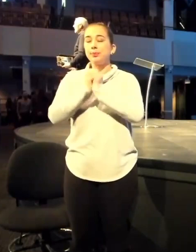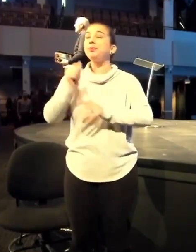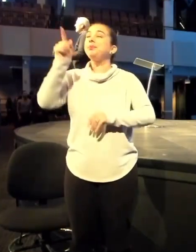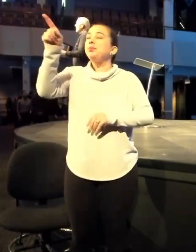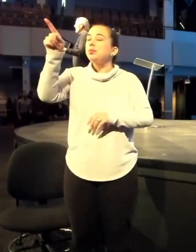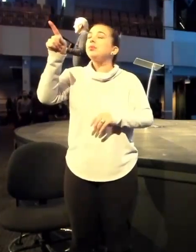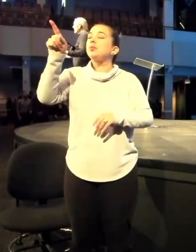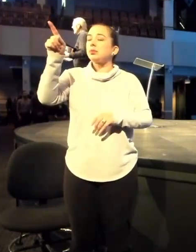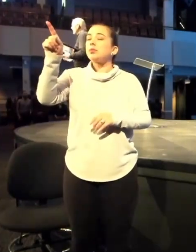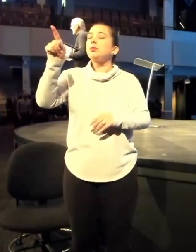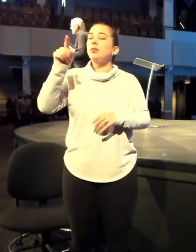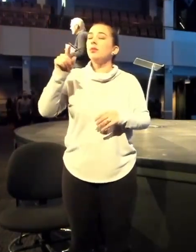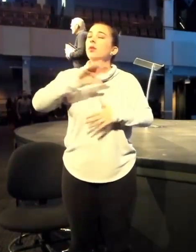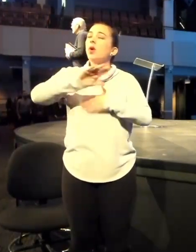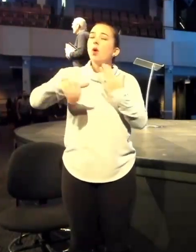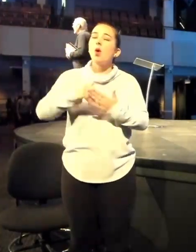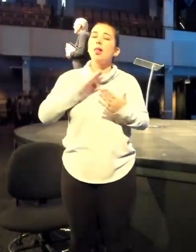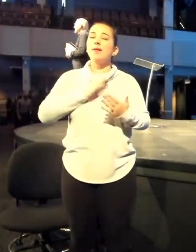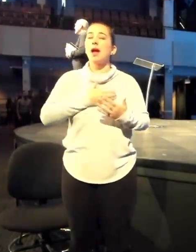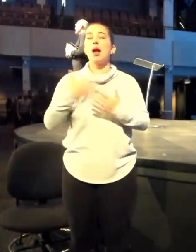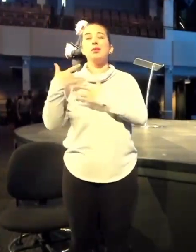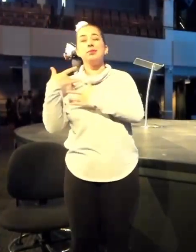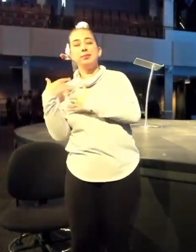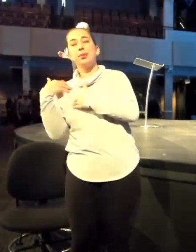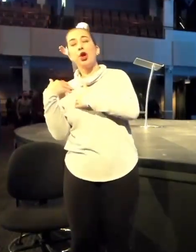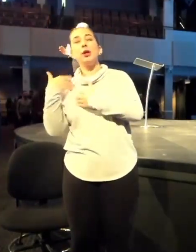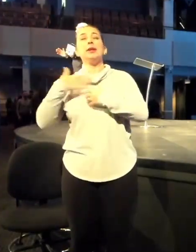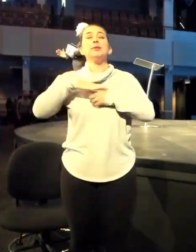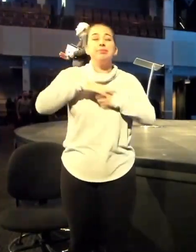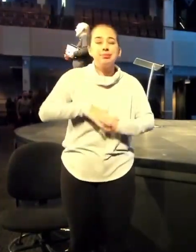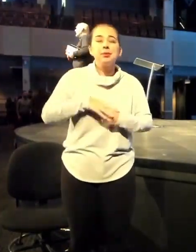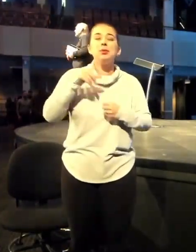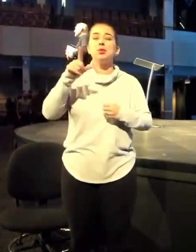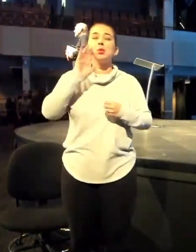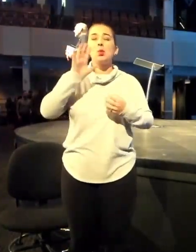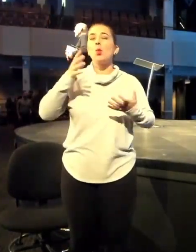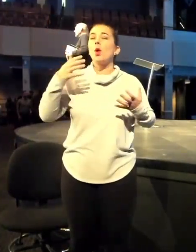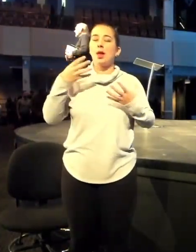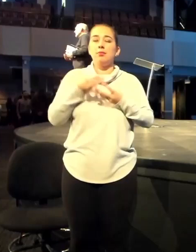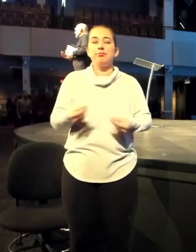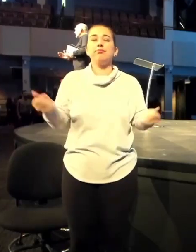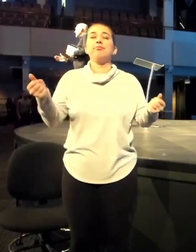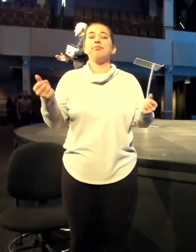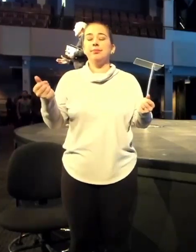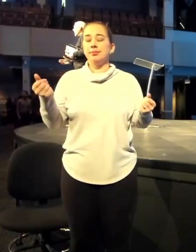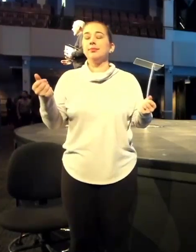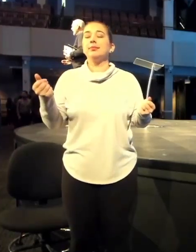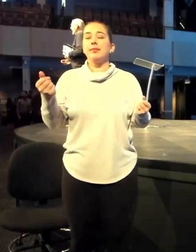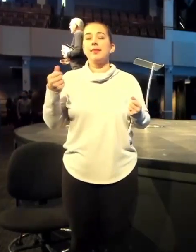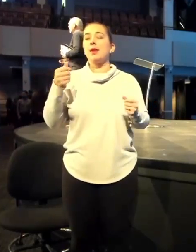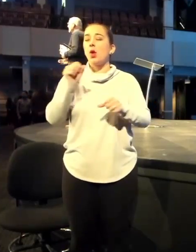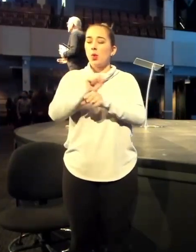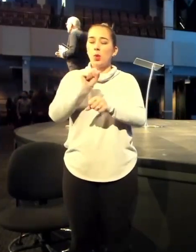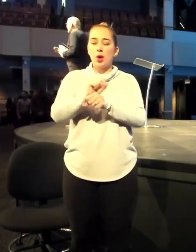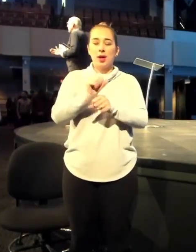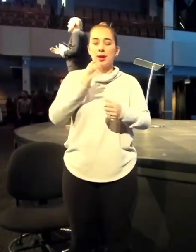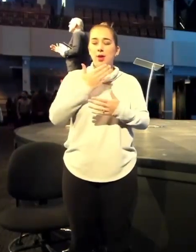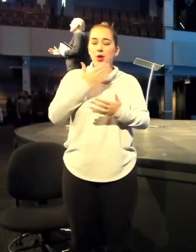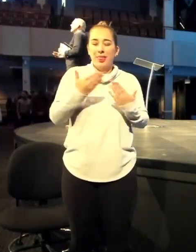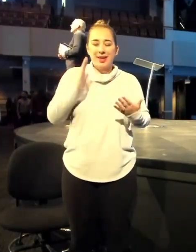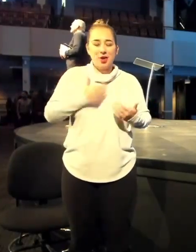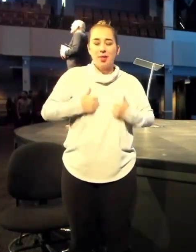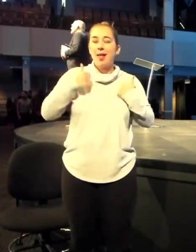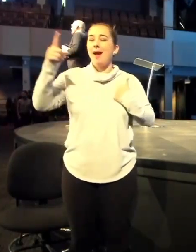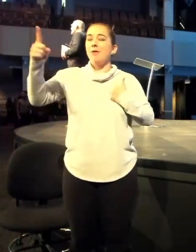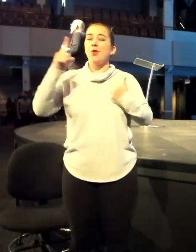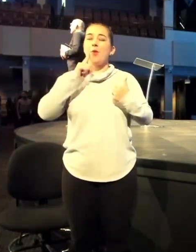you would lift every burden from our heart, that you would remind us that you are already at work in our lives, that good things are already happening, that you're for us, you're